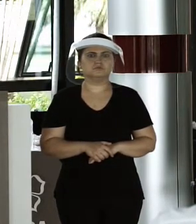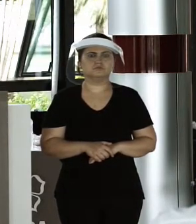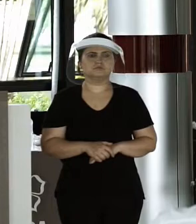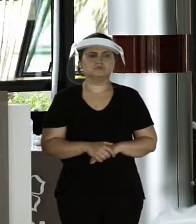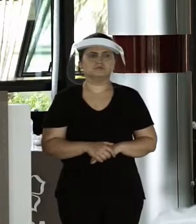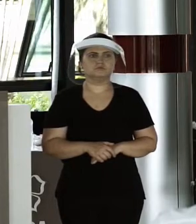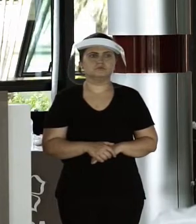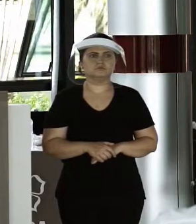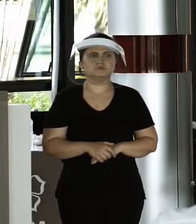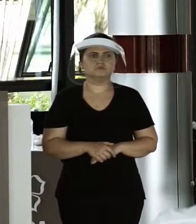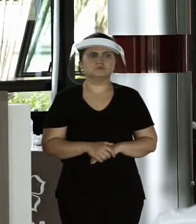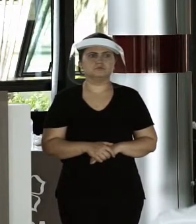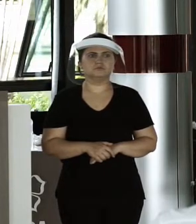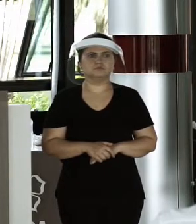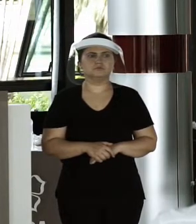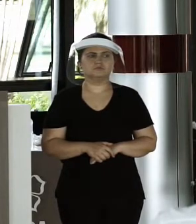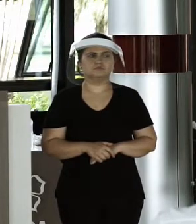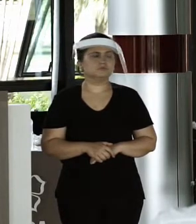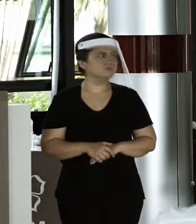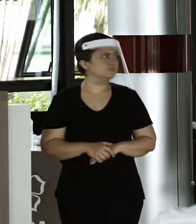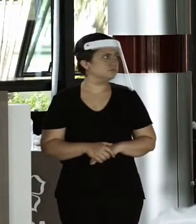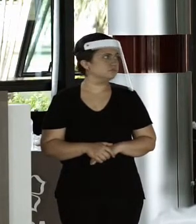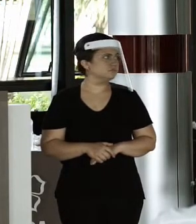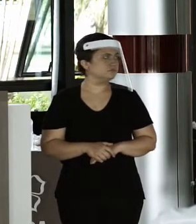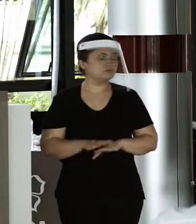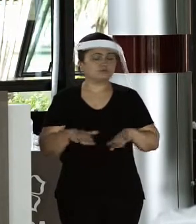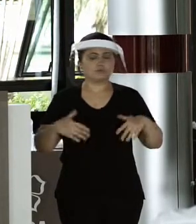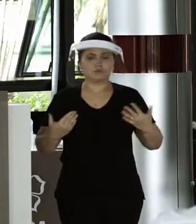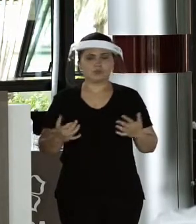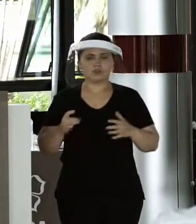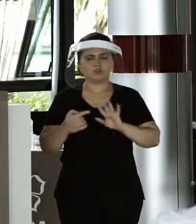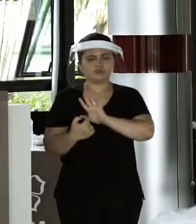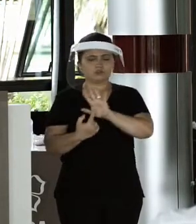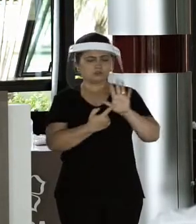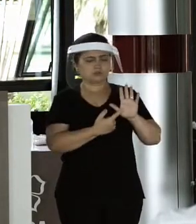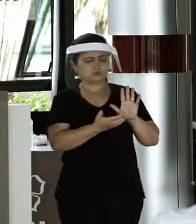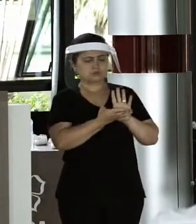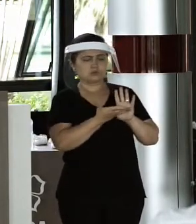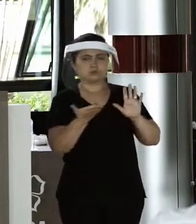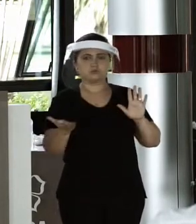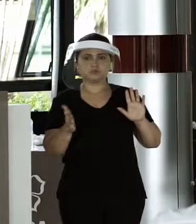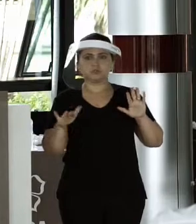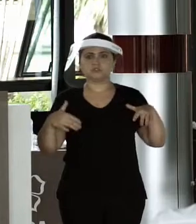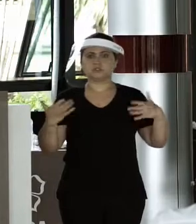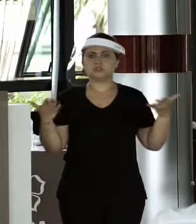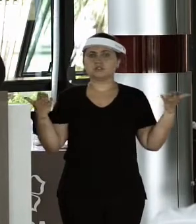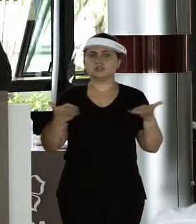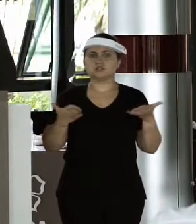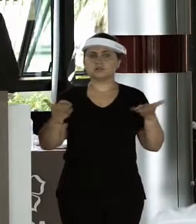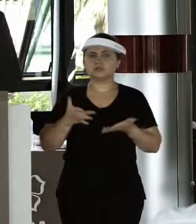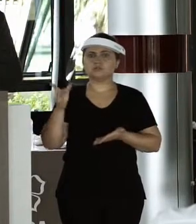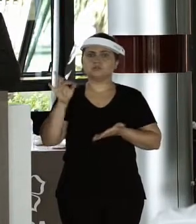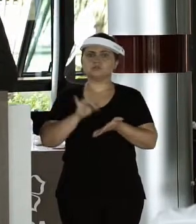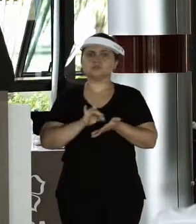Working behind the dual sensors is a set of processes. Então, assim, só para ilustrar, pessoal, tá? Então, hoje,